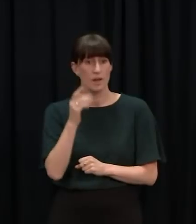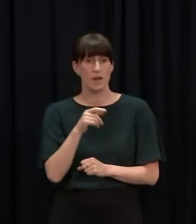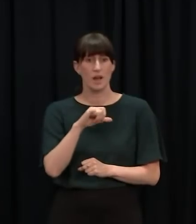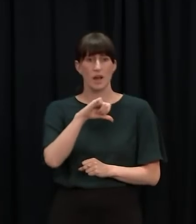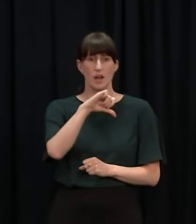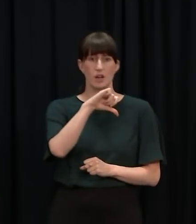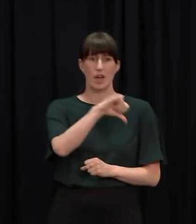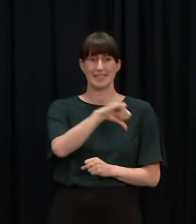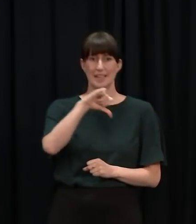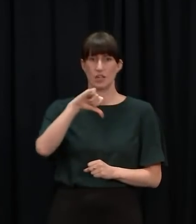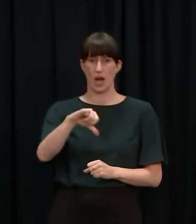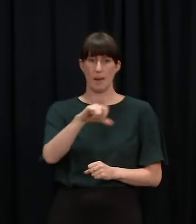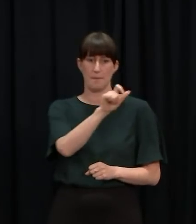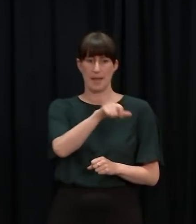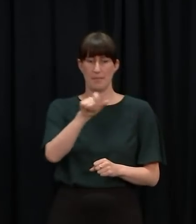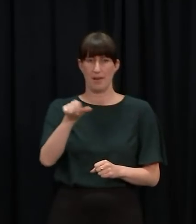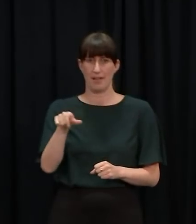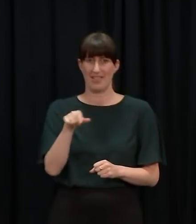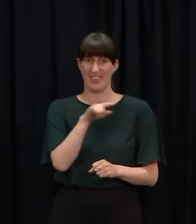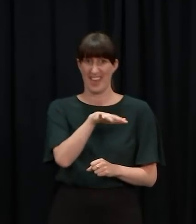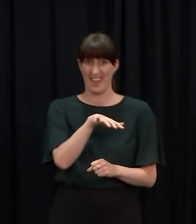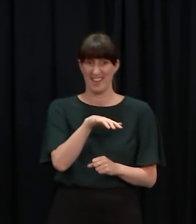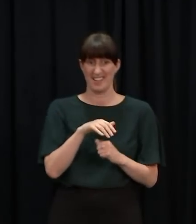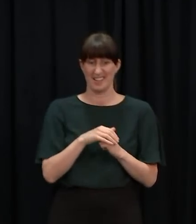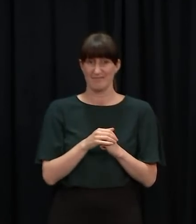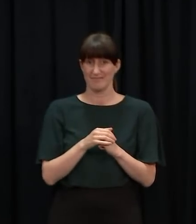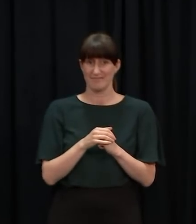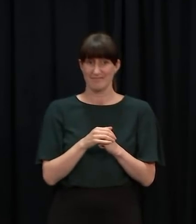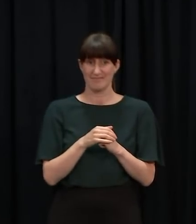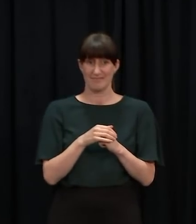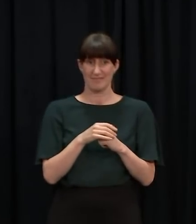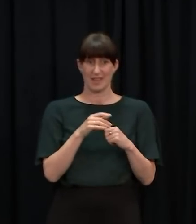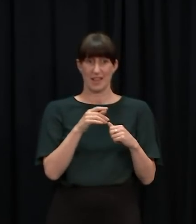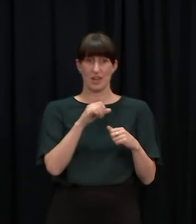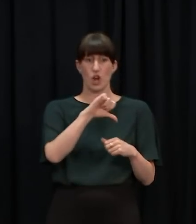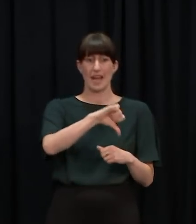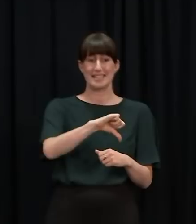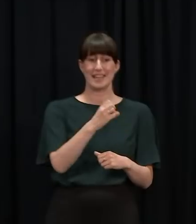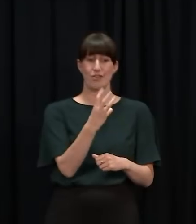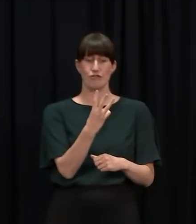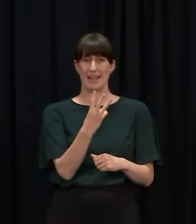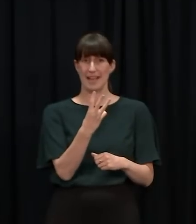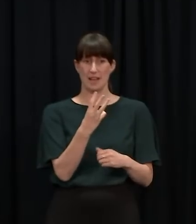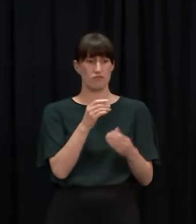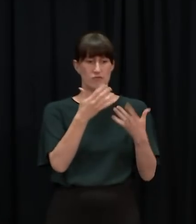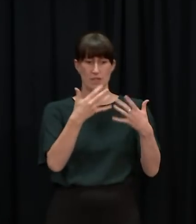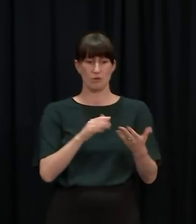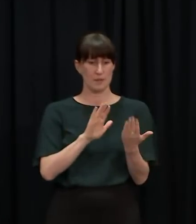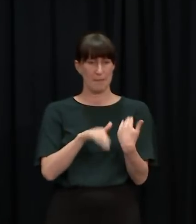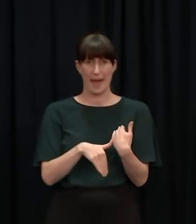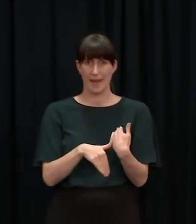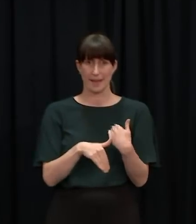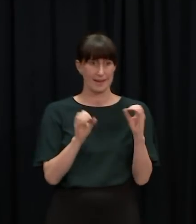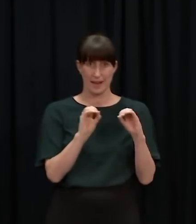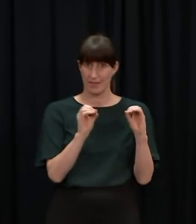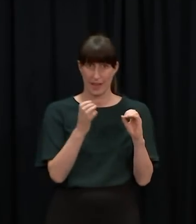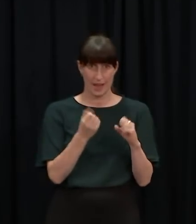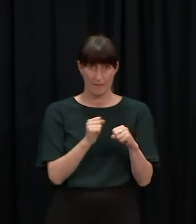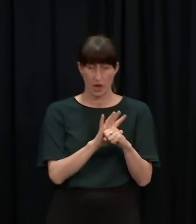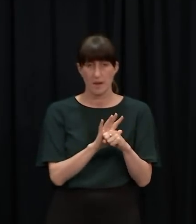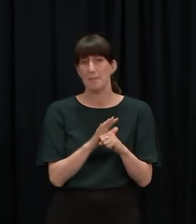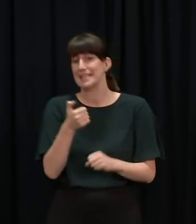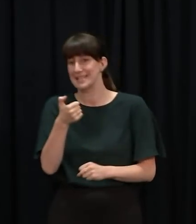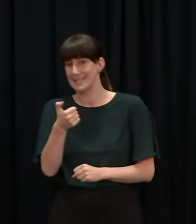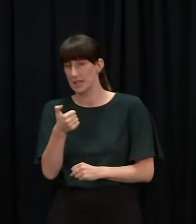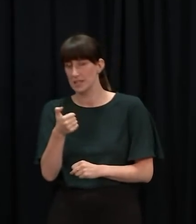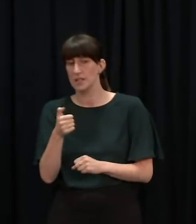school in Mangatangi have returned a negative test, and just 6 results are pending. We are reviewing the situation in this area on a